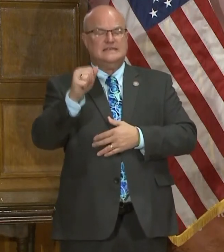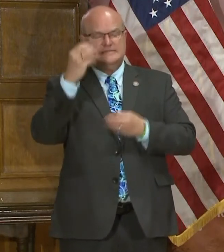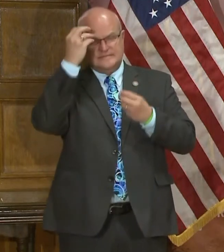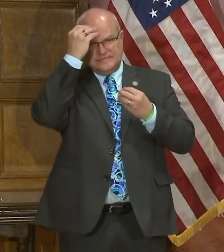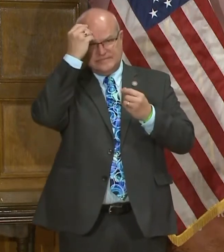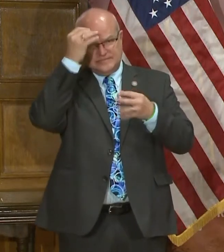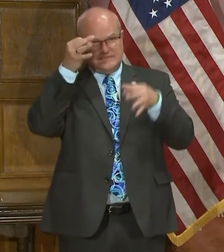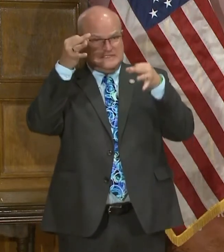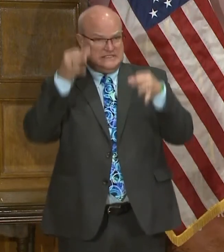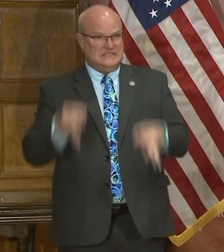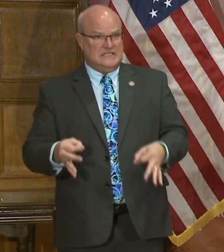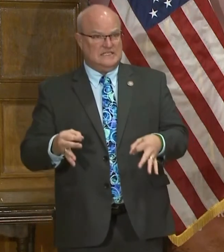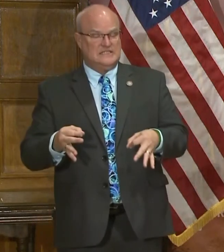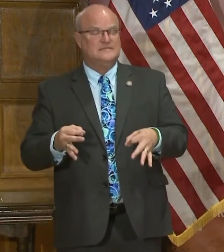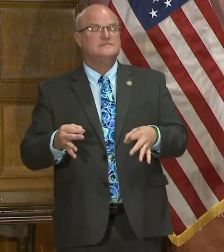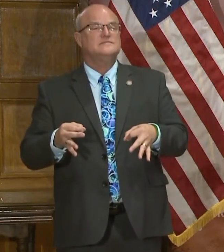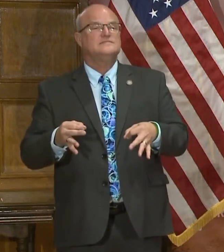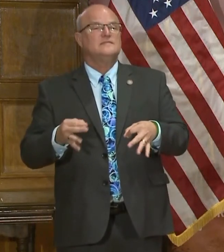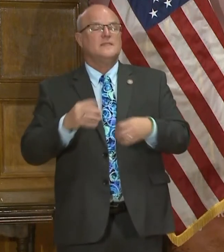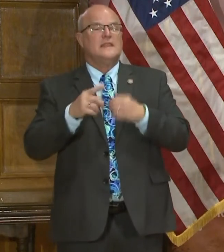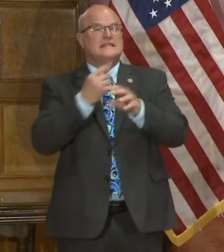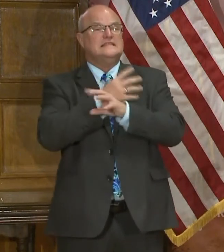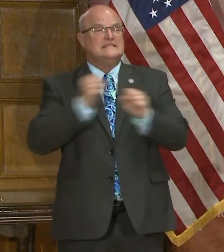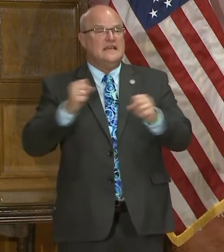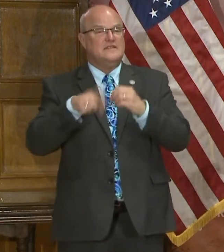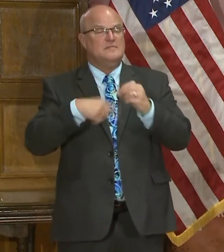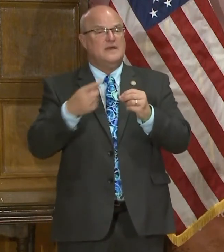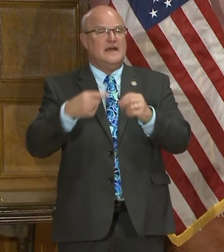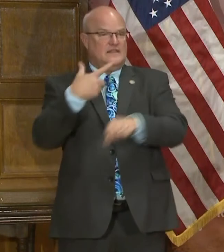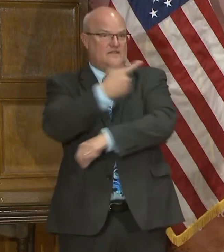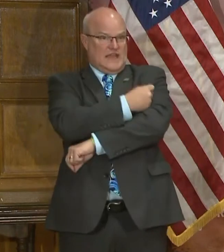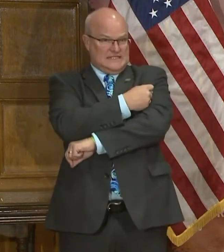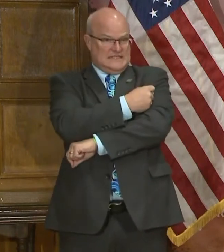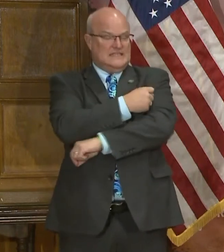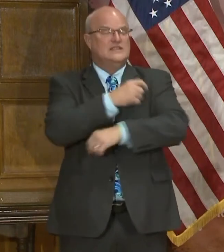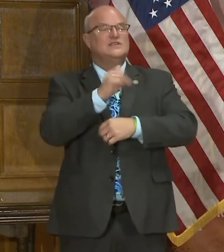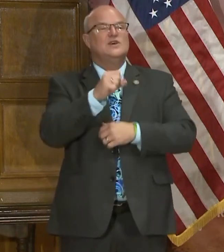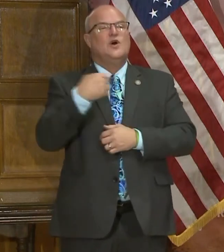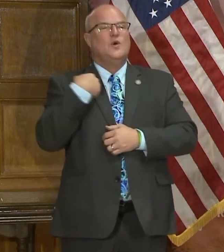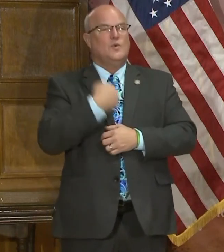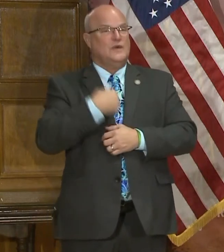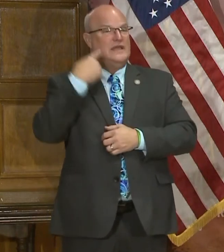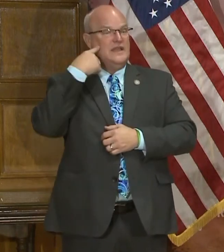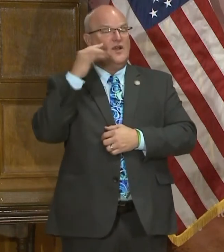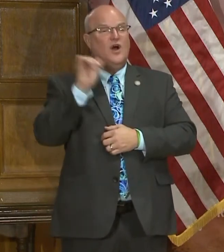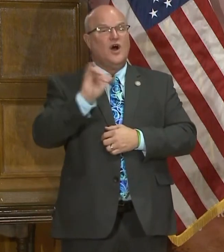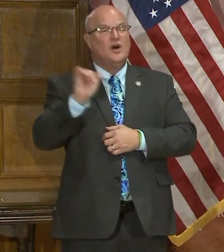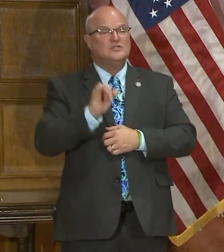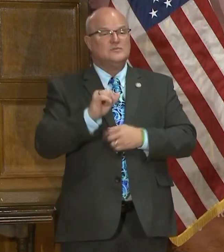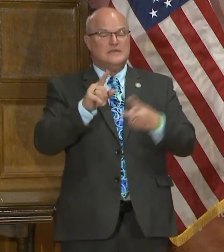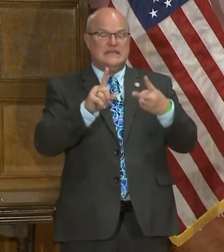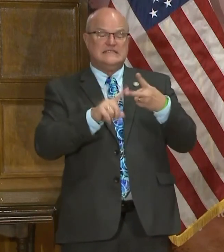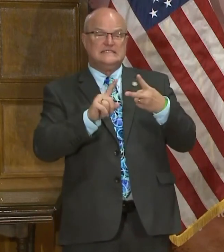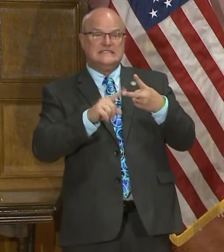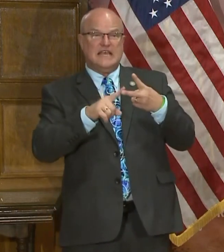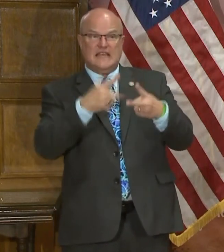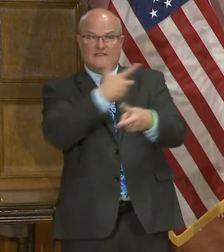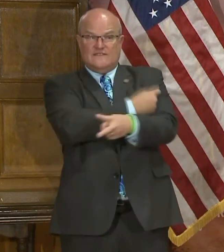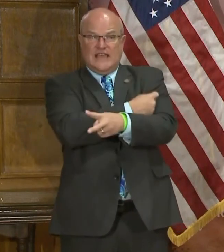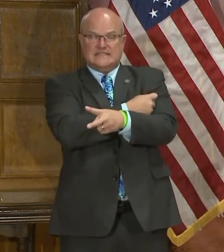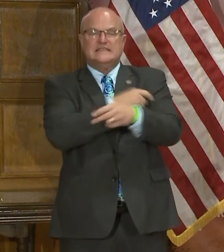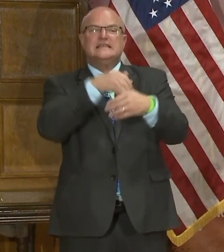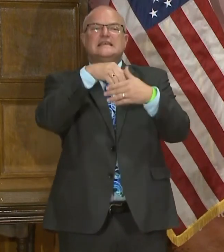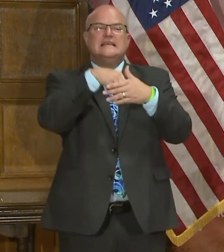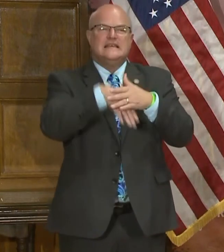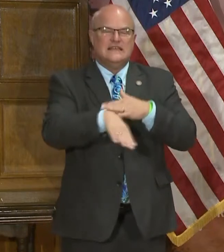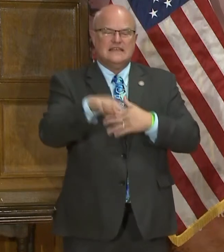of the efficacy and safety of their vaccine. We hear that also there'll be a second vaccine entering